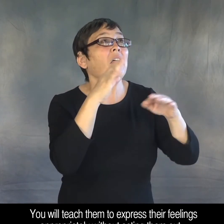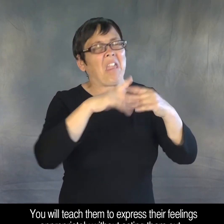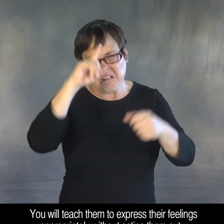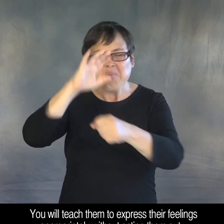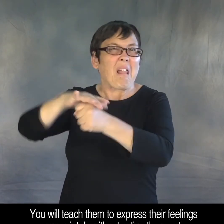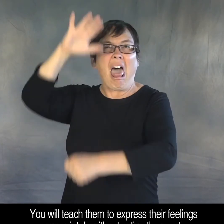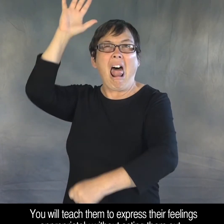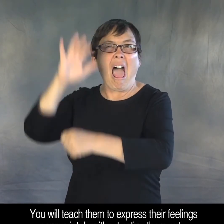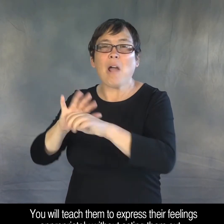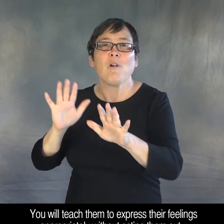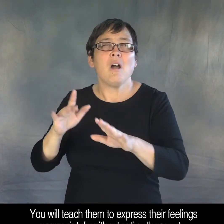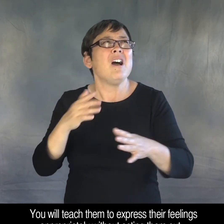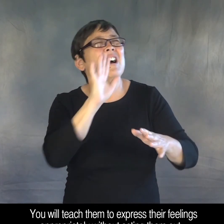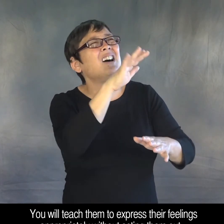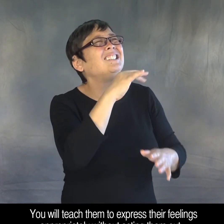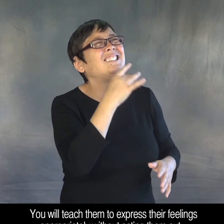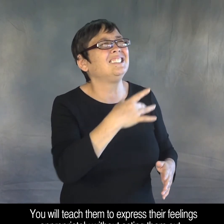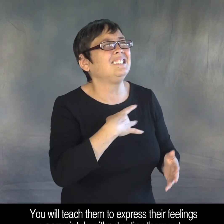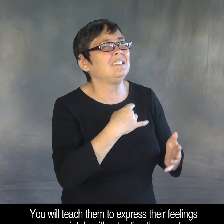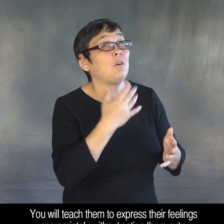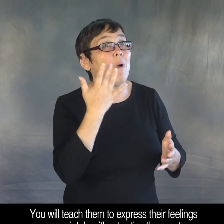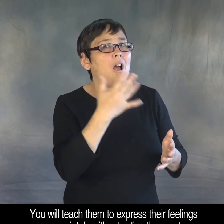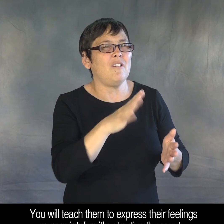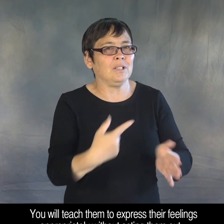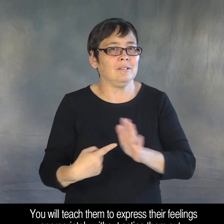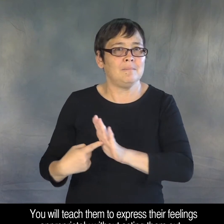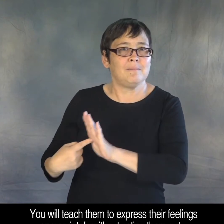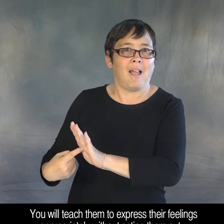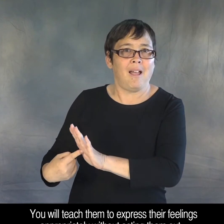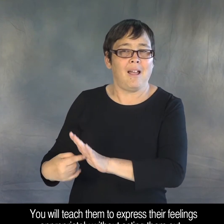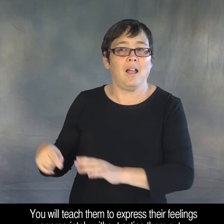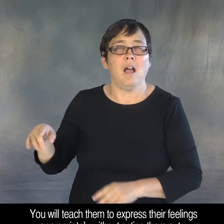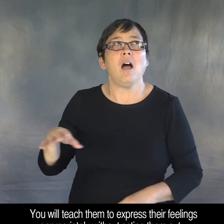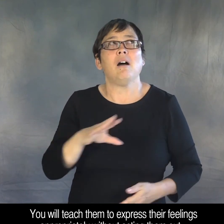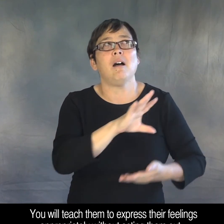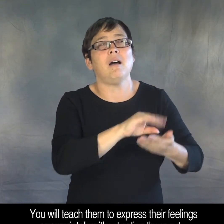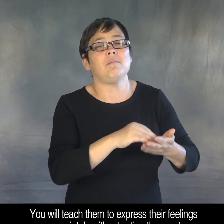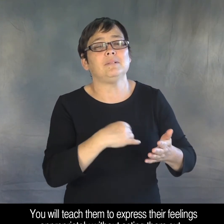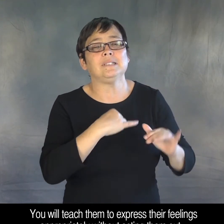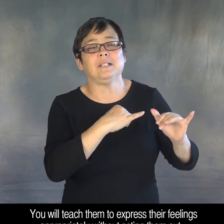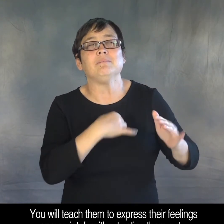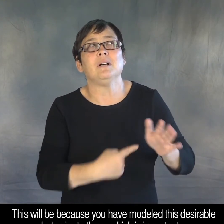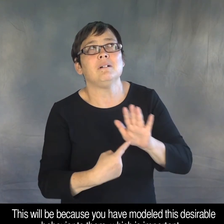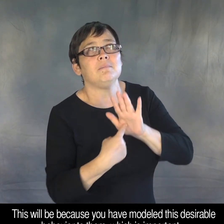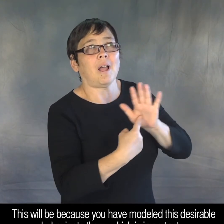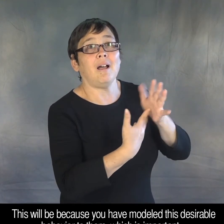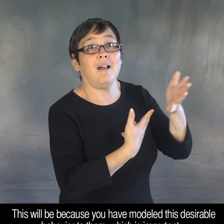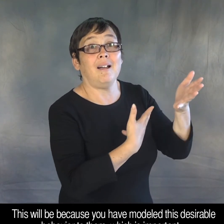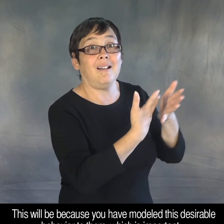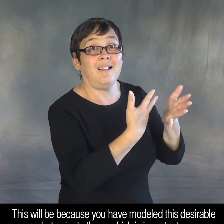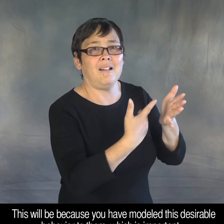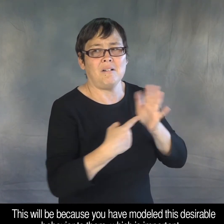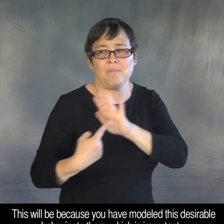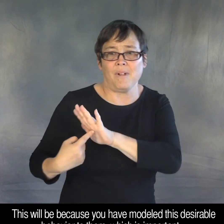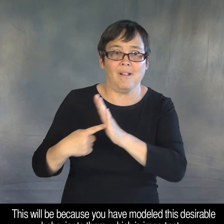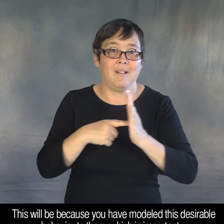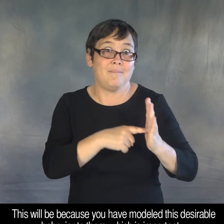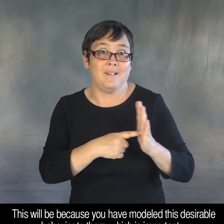You will teach them to express their feelings appropriately without acting them out. This will be because you have modeled this